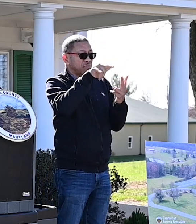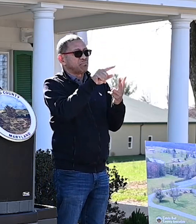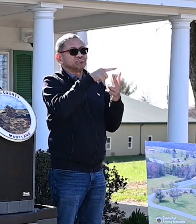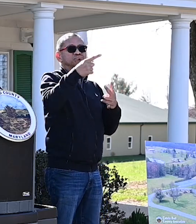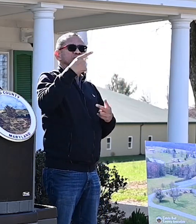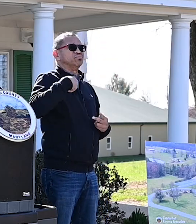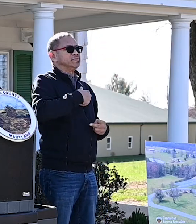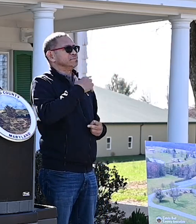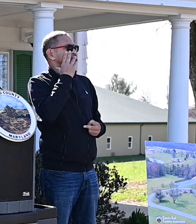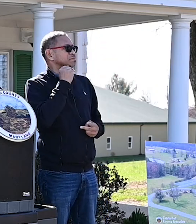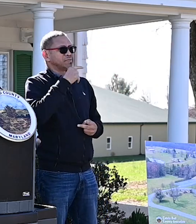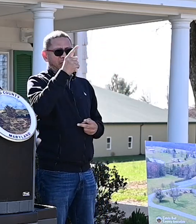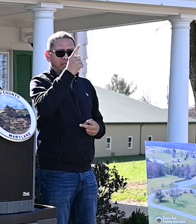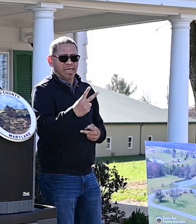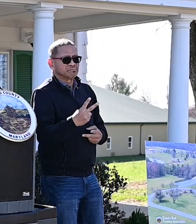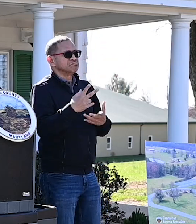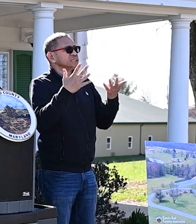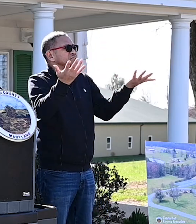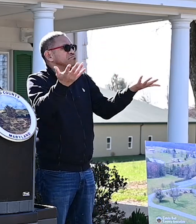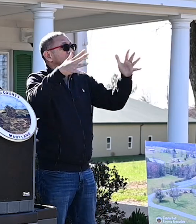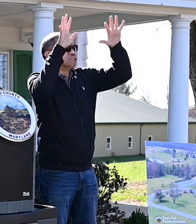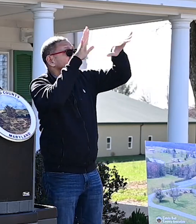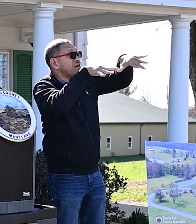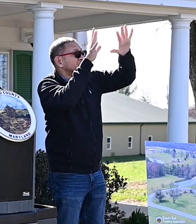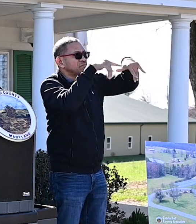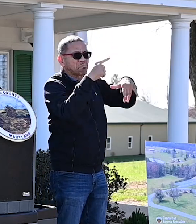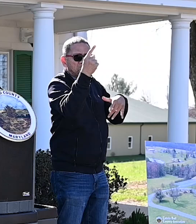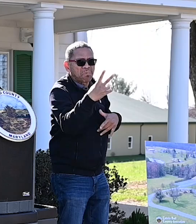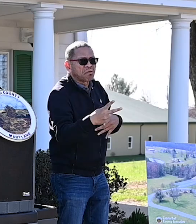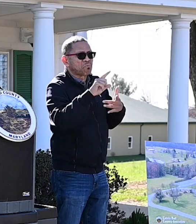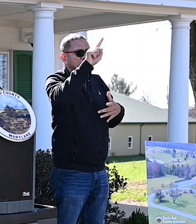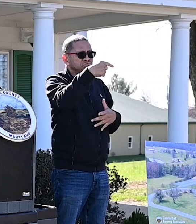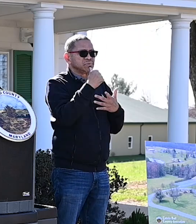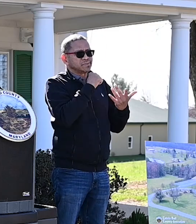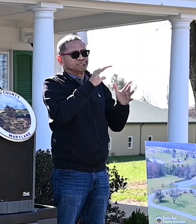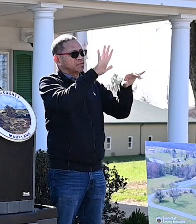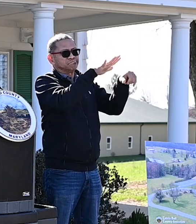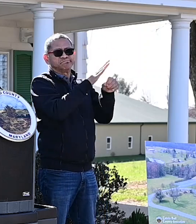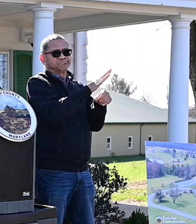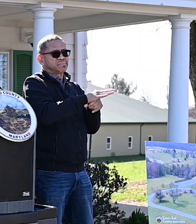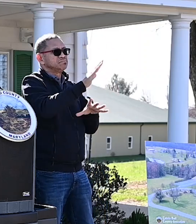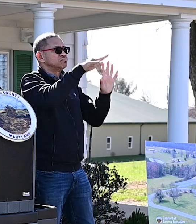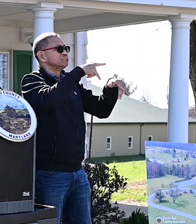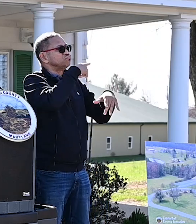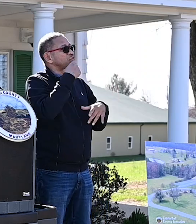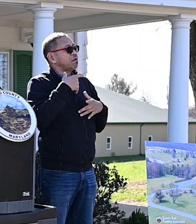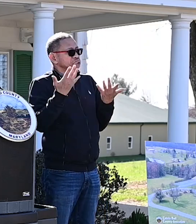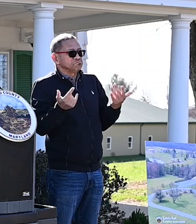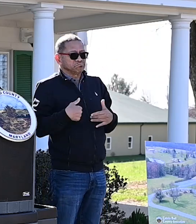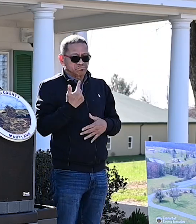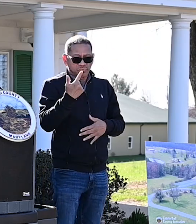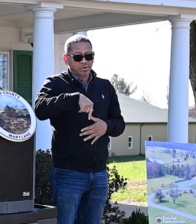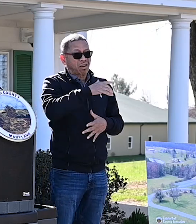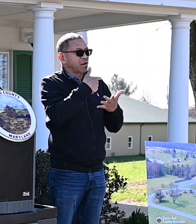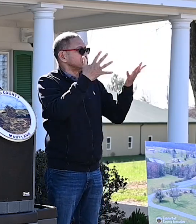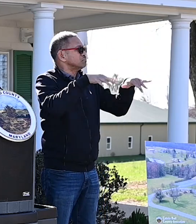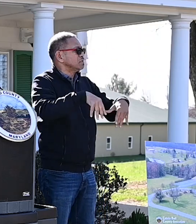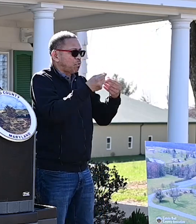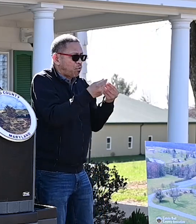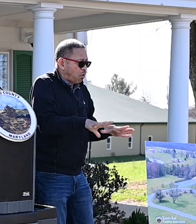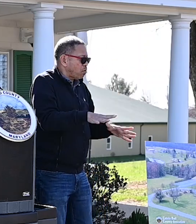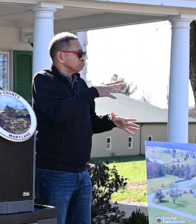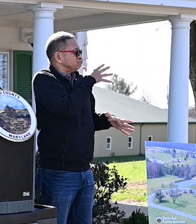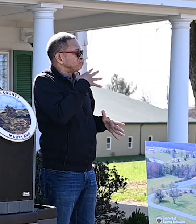half our normal amount of precipitation. These excessively dry conditions resulted in crop loss